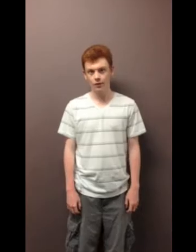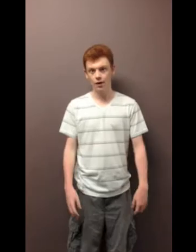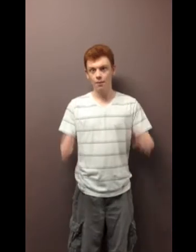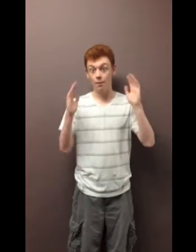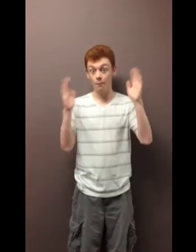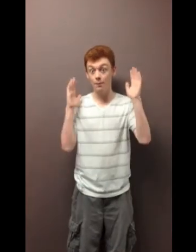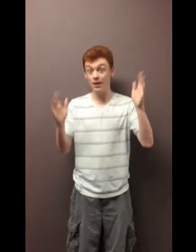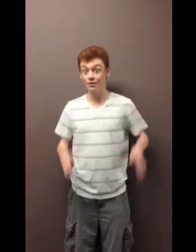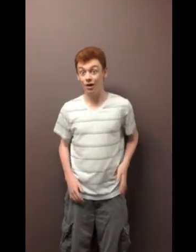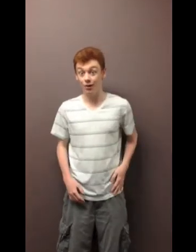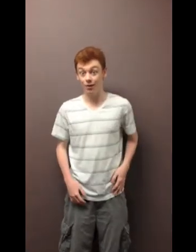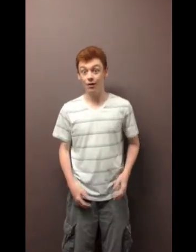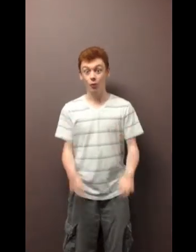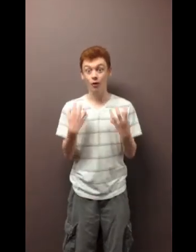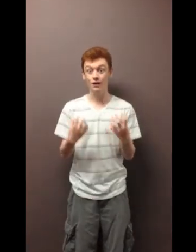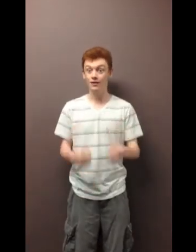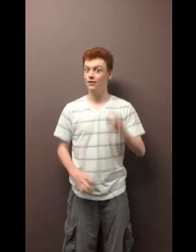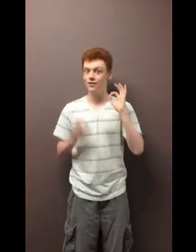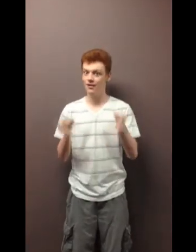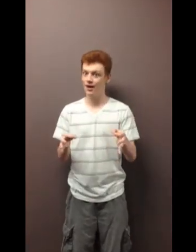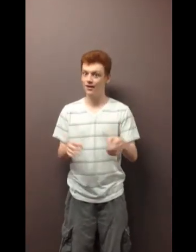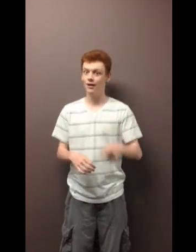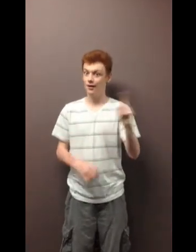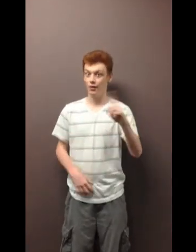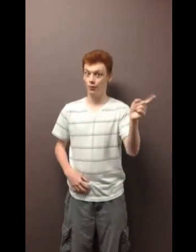But some big dogs want to be left alone.